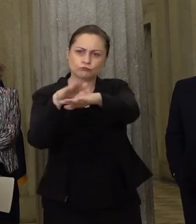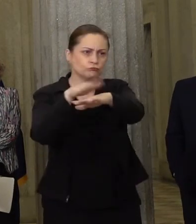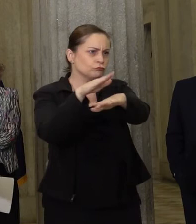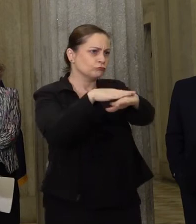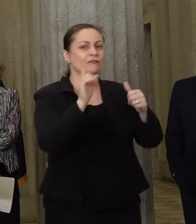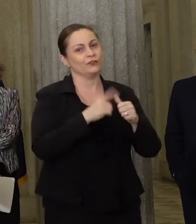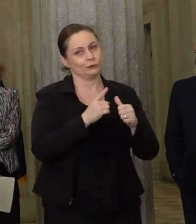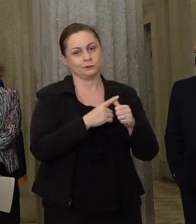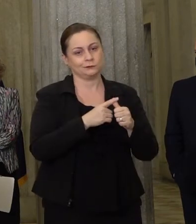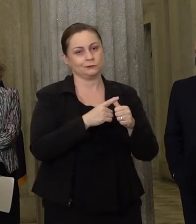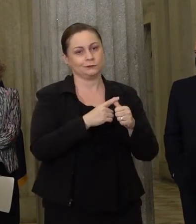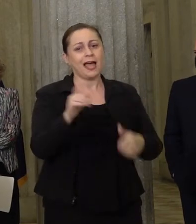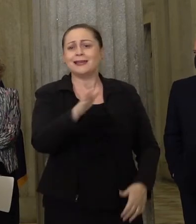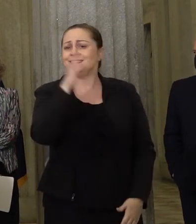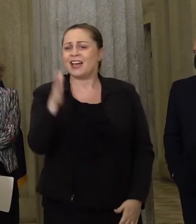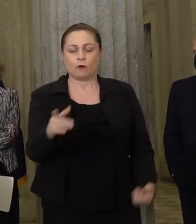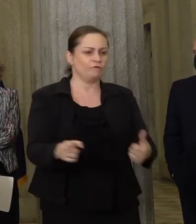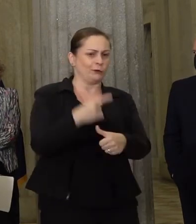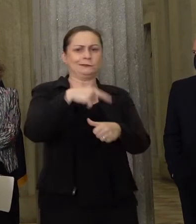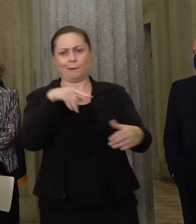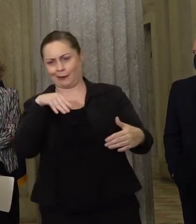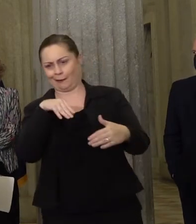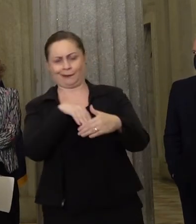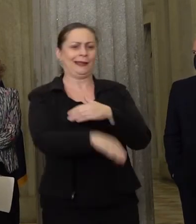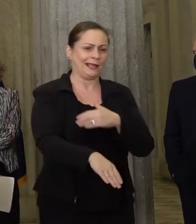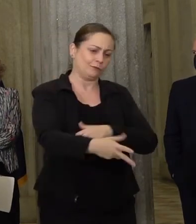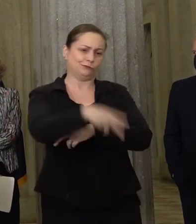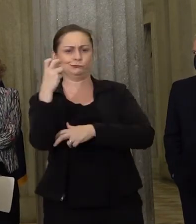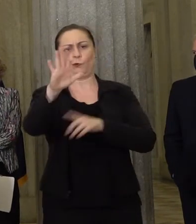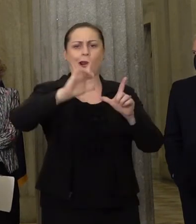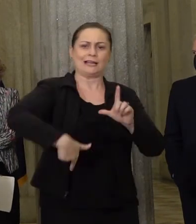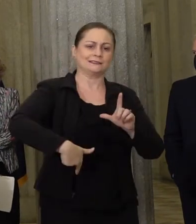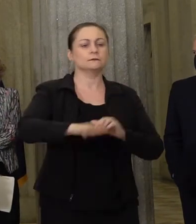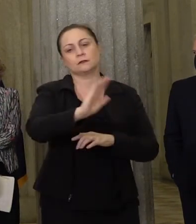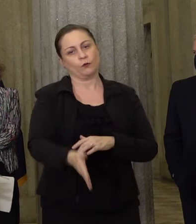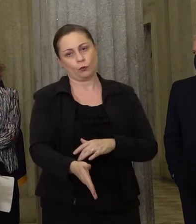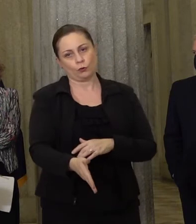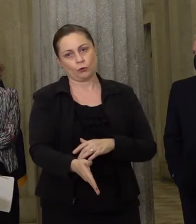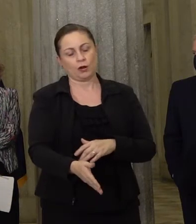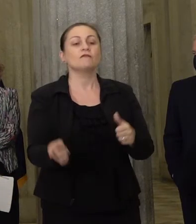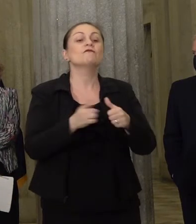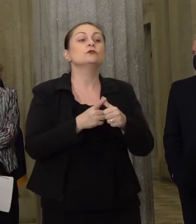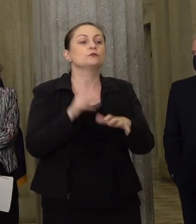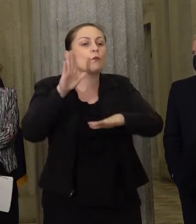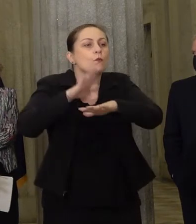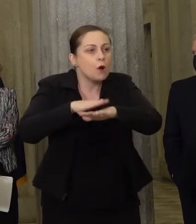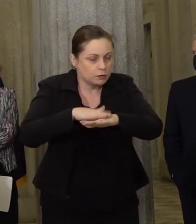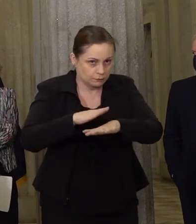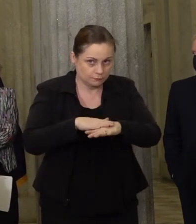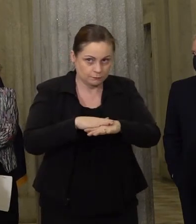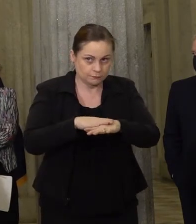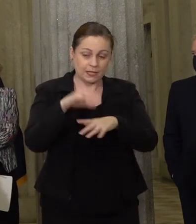in, take a license away without a warning. So first we'll warn, then we'll